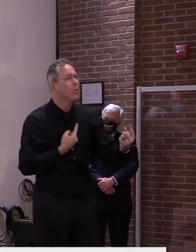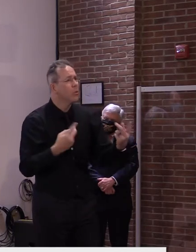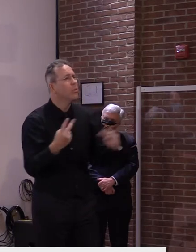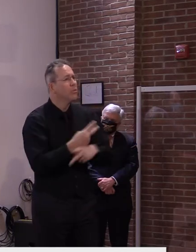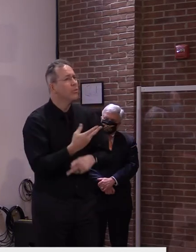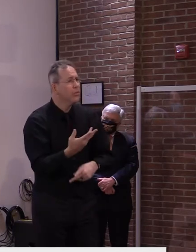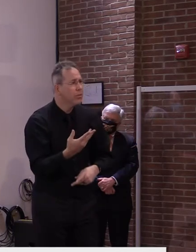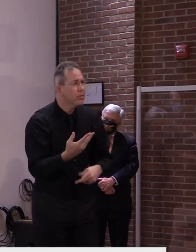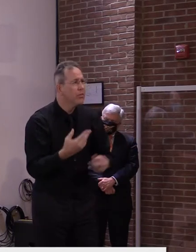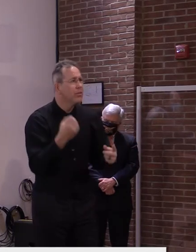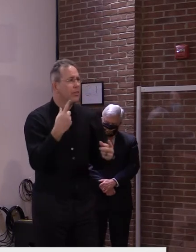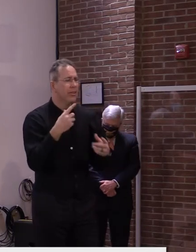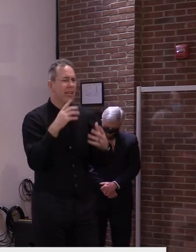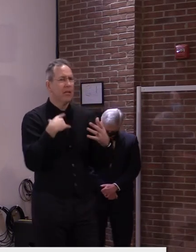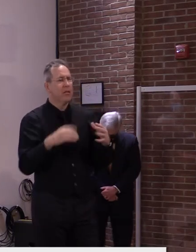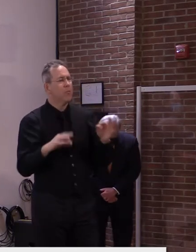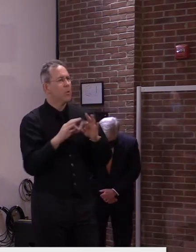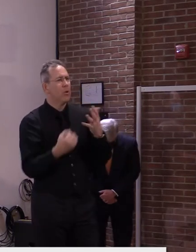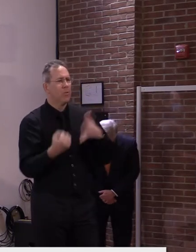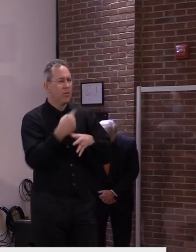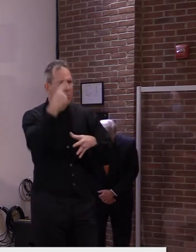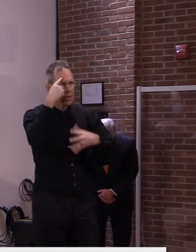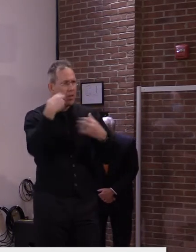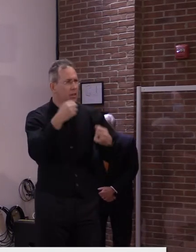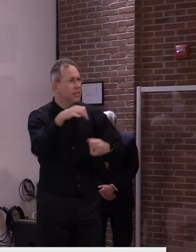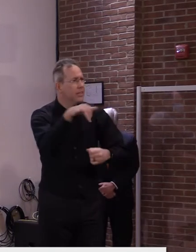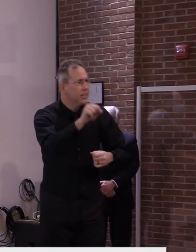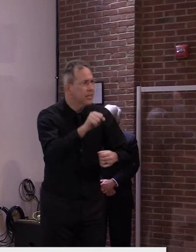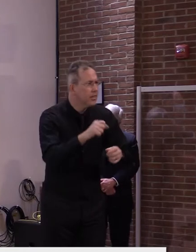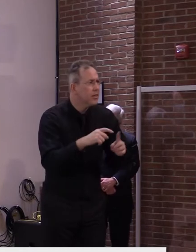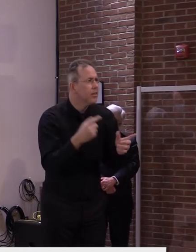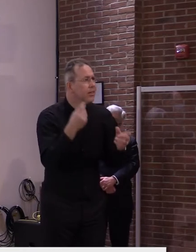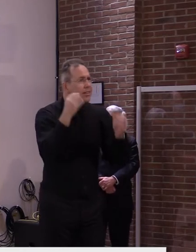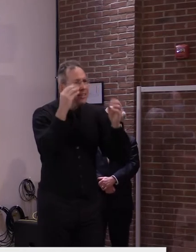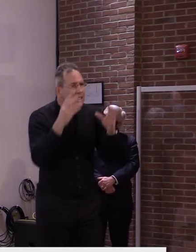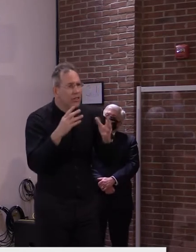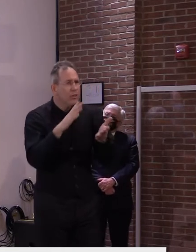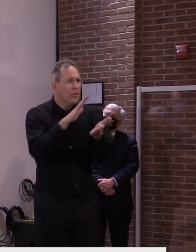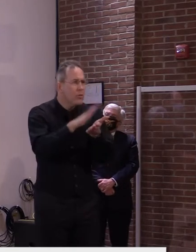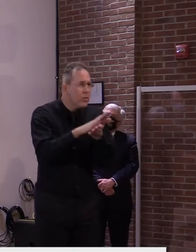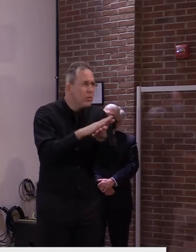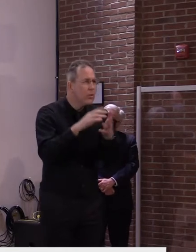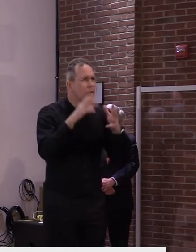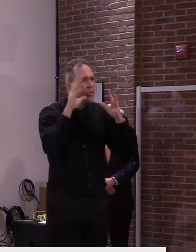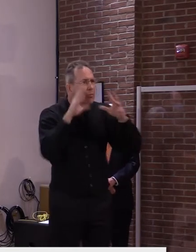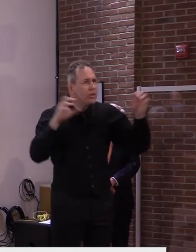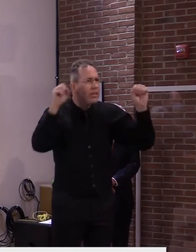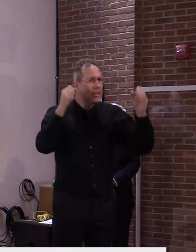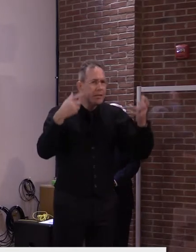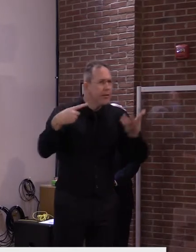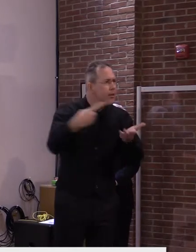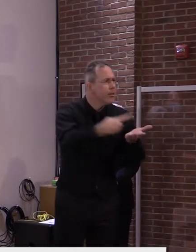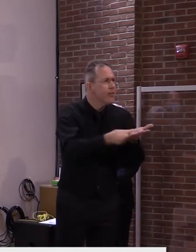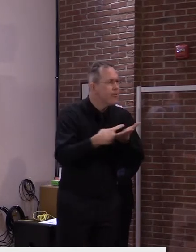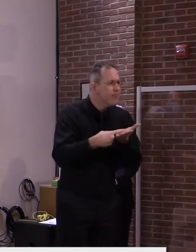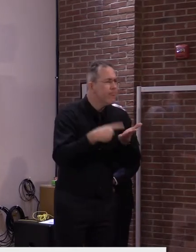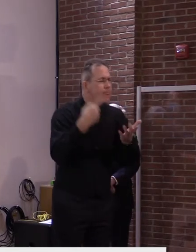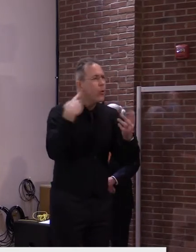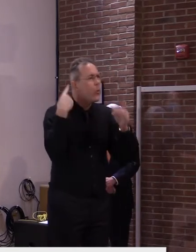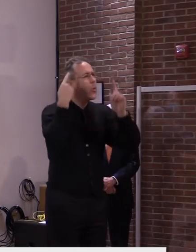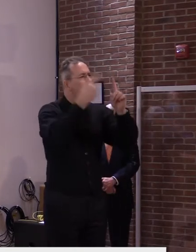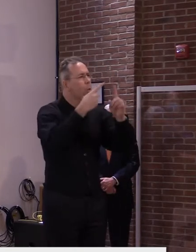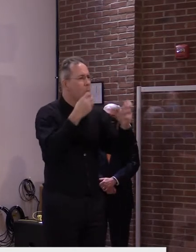with the stakeholders and teachers and superintendents and so forth, and hopefully we'll get to a point where we can get back everyone.